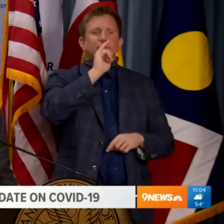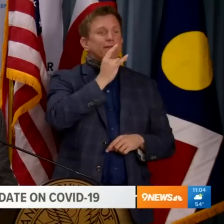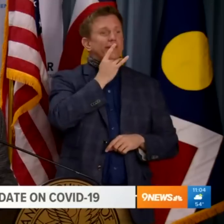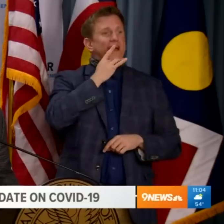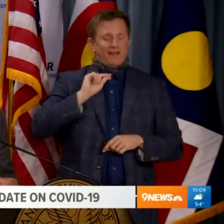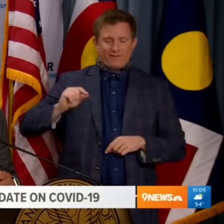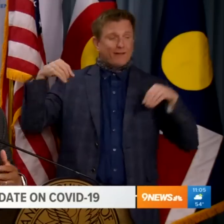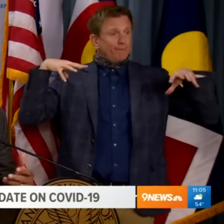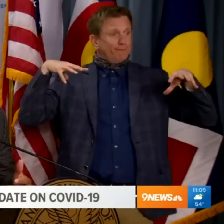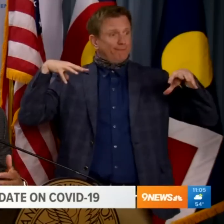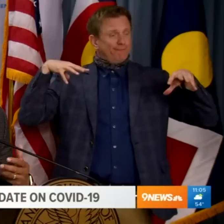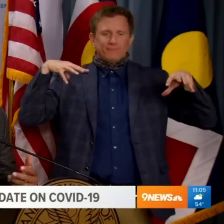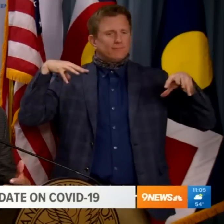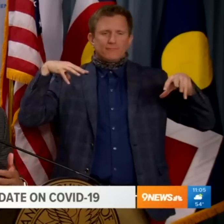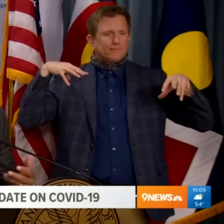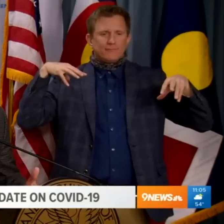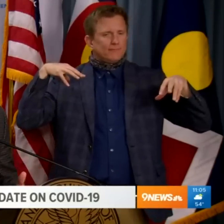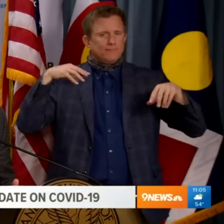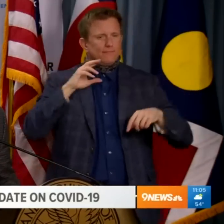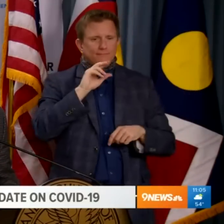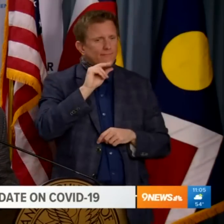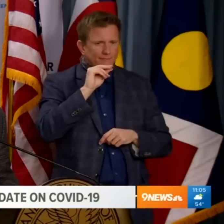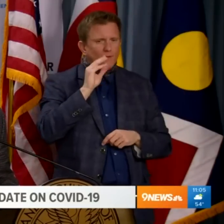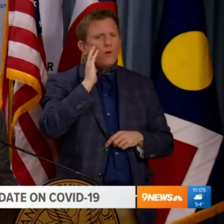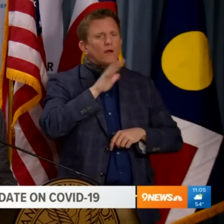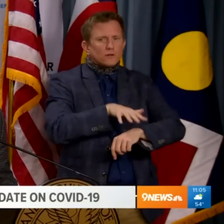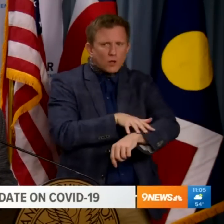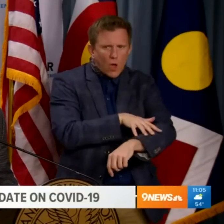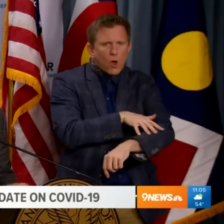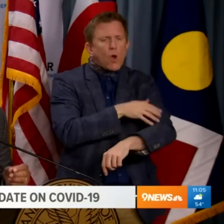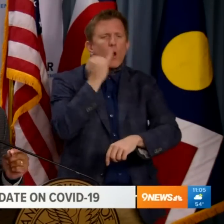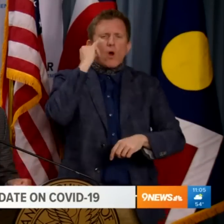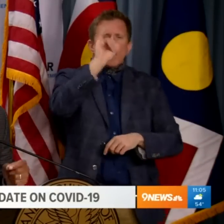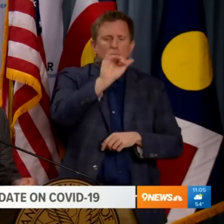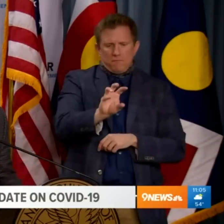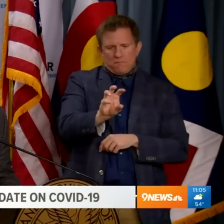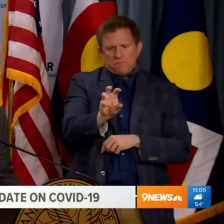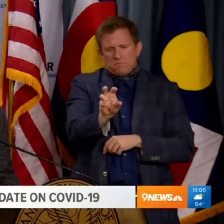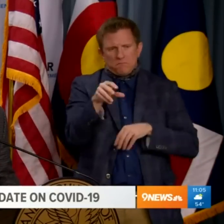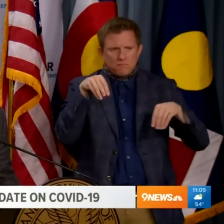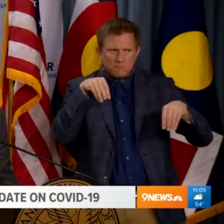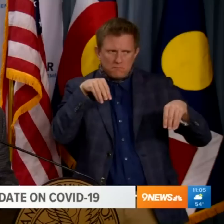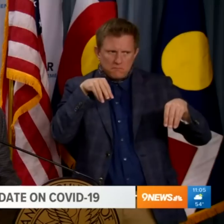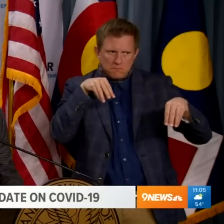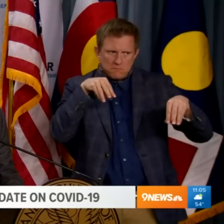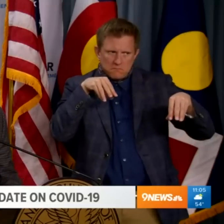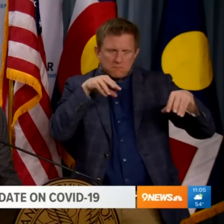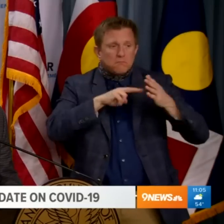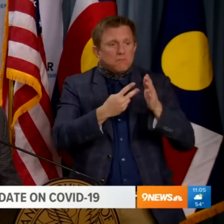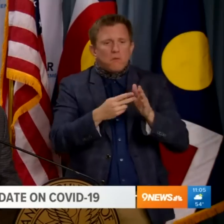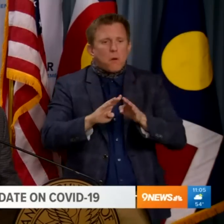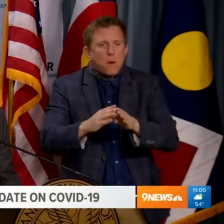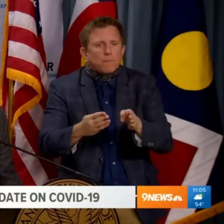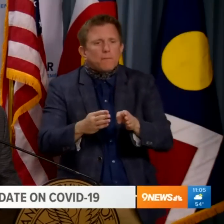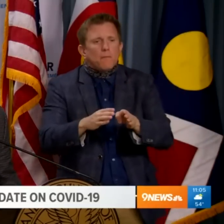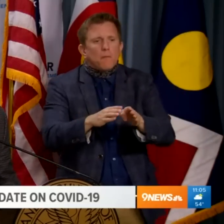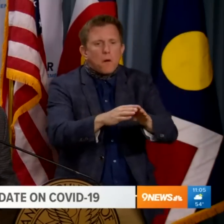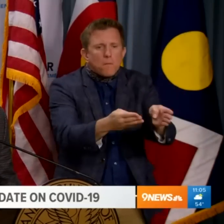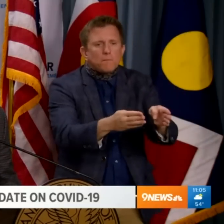and we have to quickly reinstitute our orders. Now, I've been talking to business leaders over the last several weeks, and I